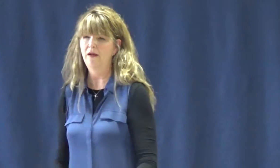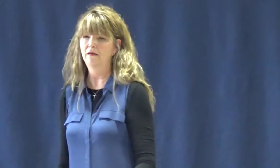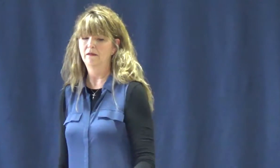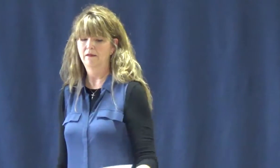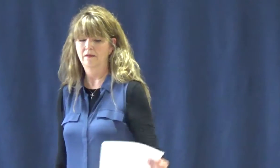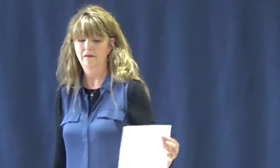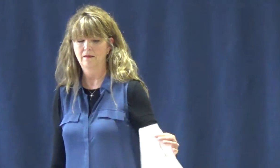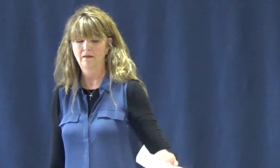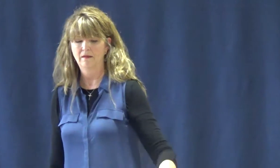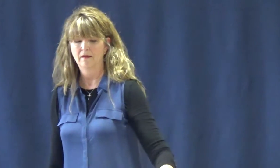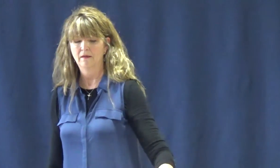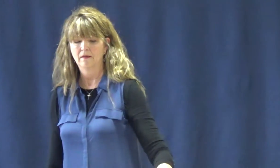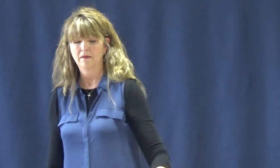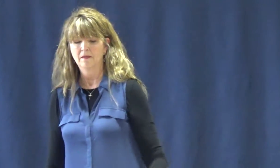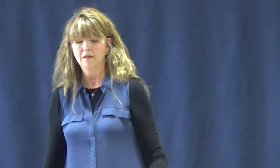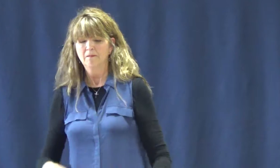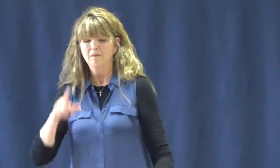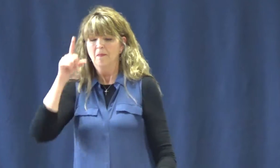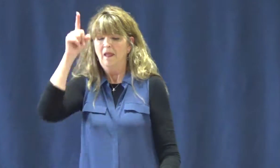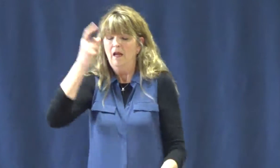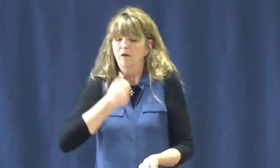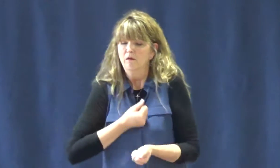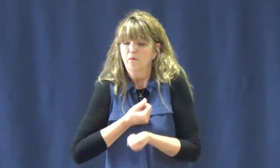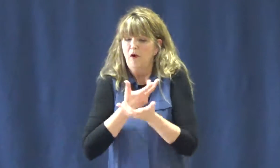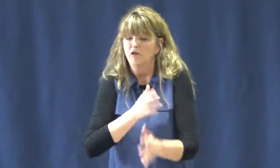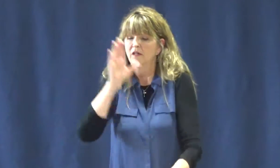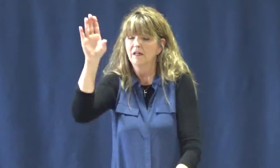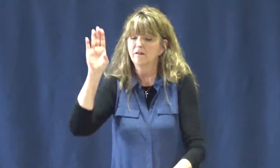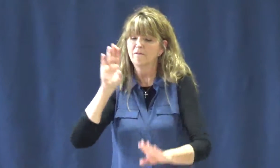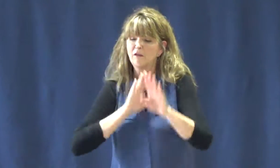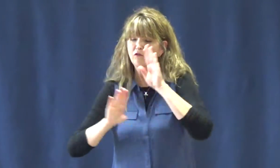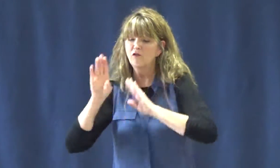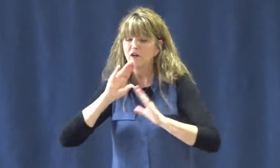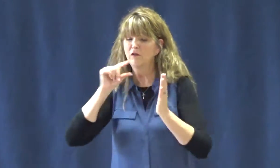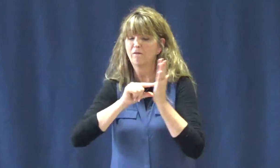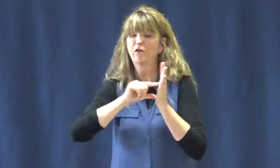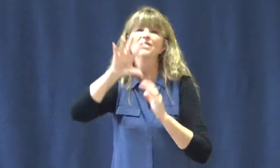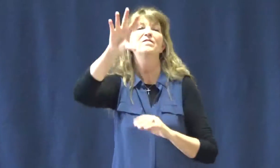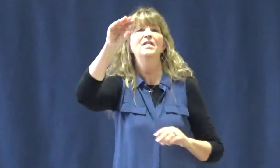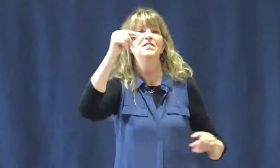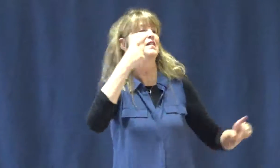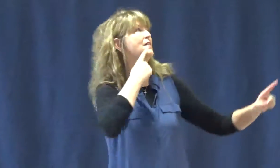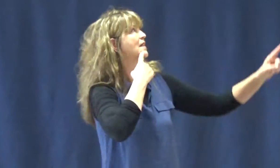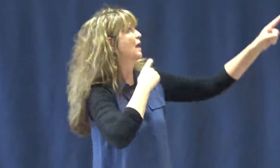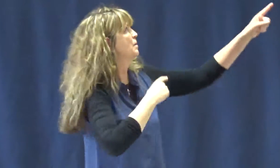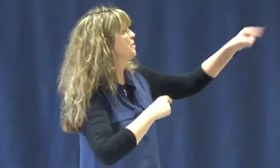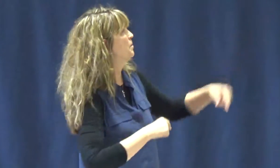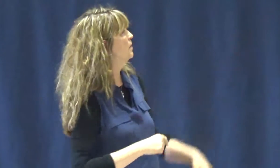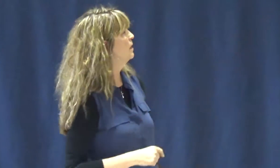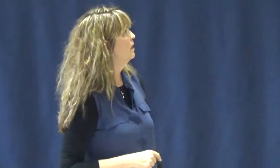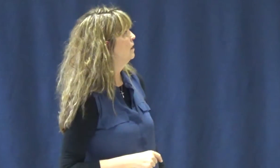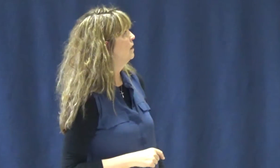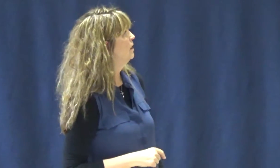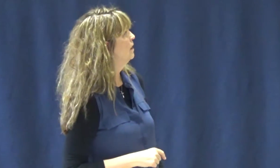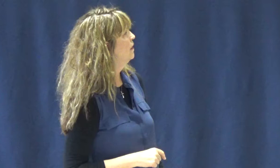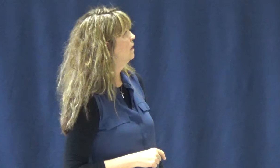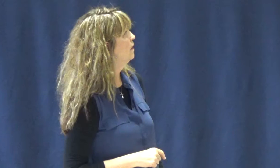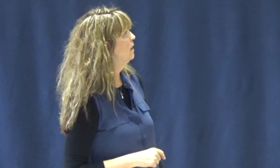But he was expecting expressing his frustration, and in verse 50